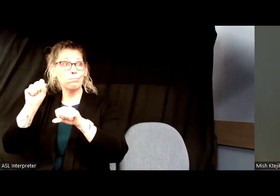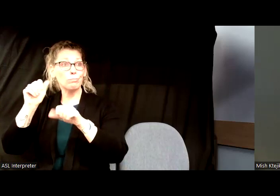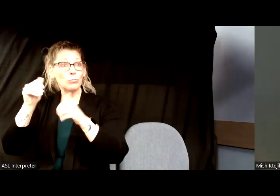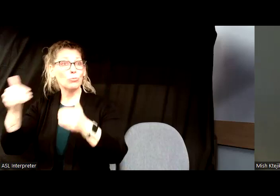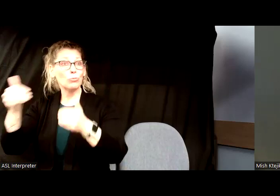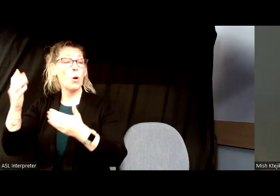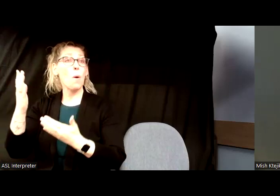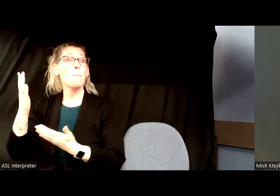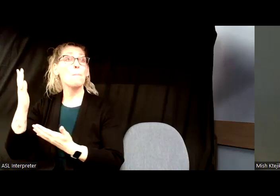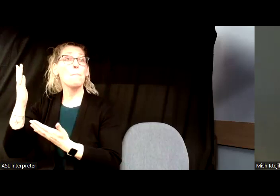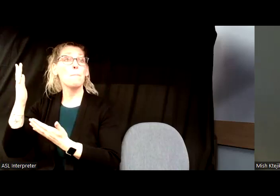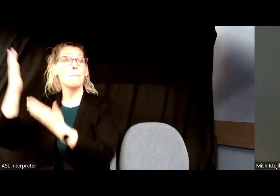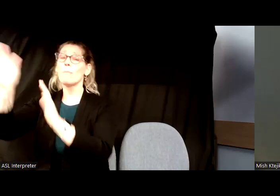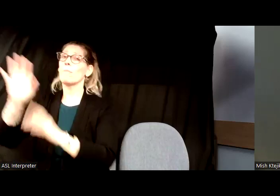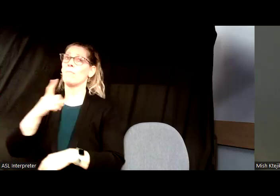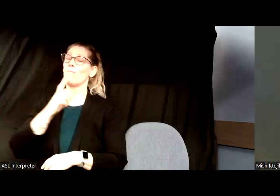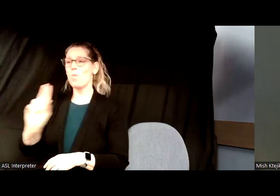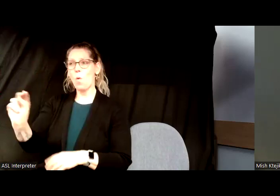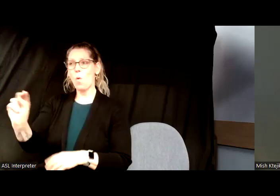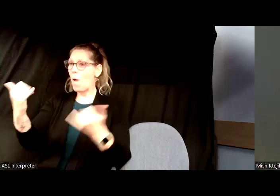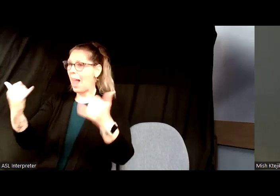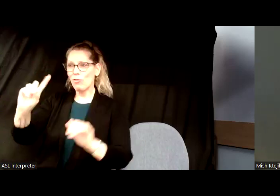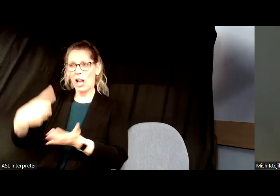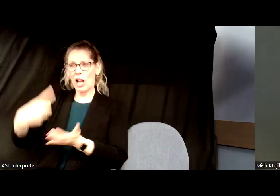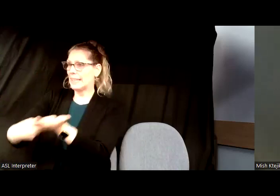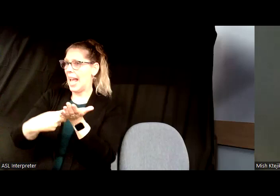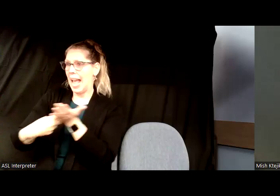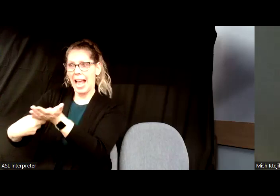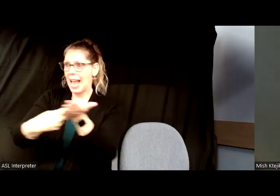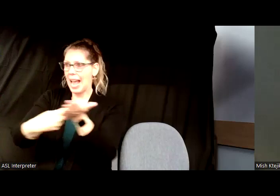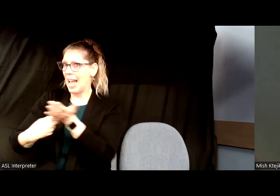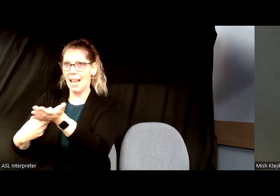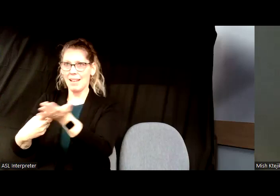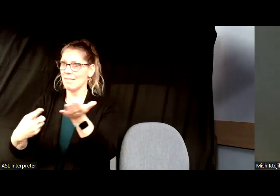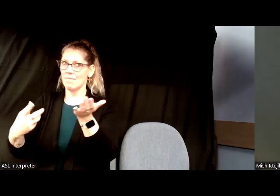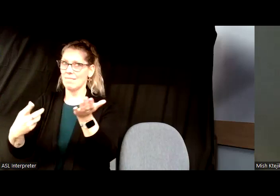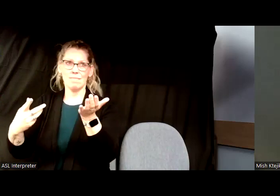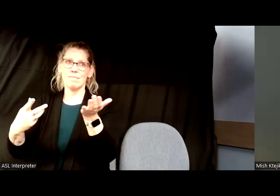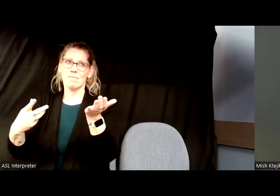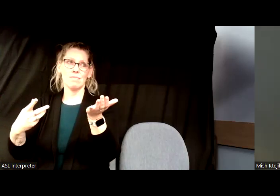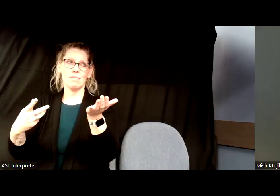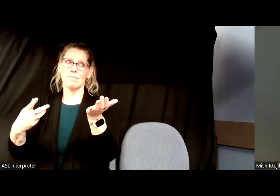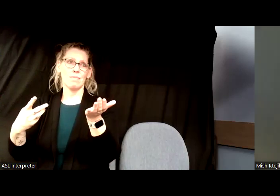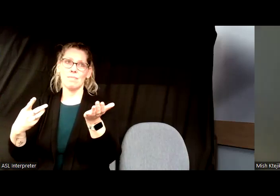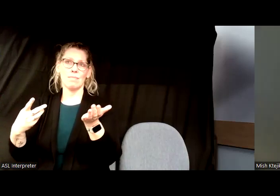The whole thing right now, we're just having a discussion, Oh, we're correct? just having a discussion. We haven't done the All motion at yet. once then.